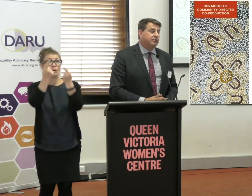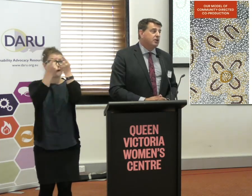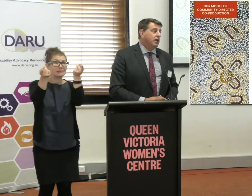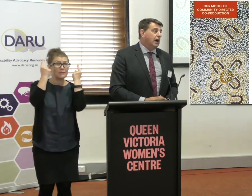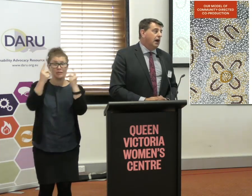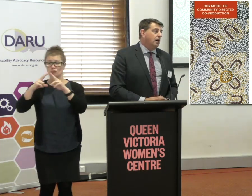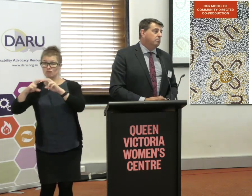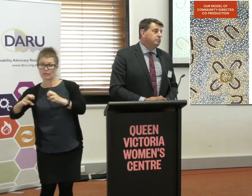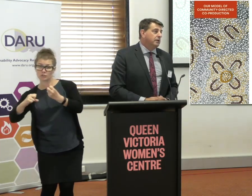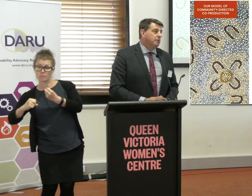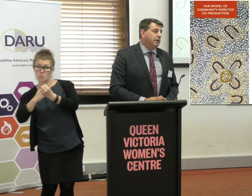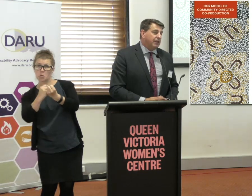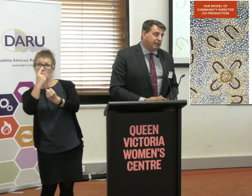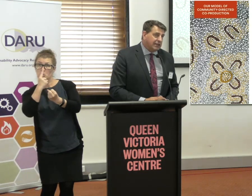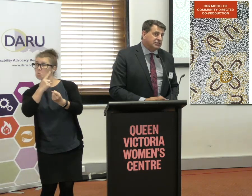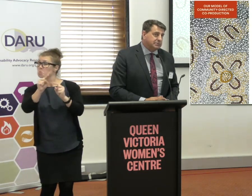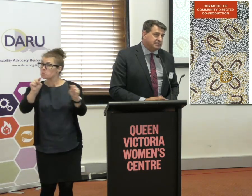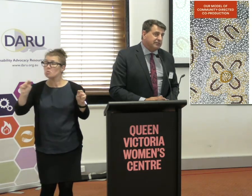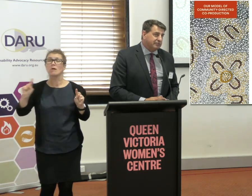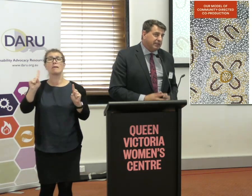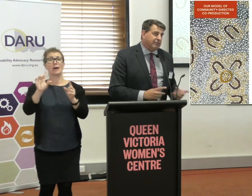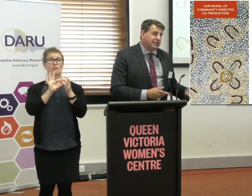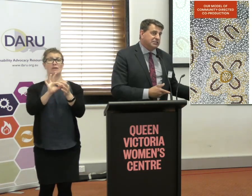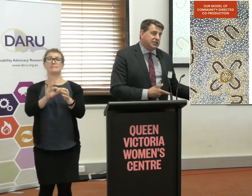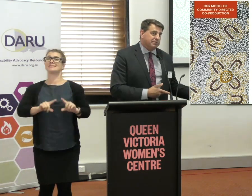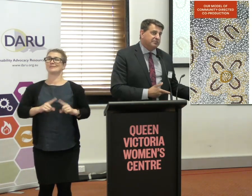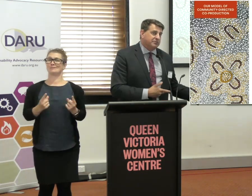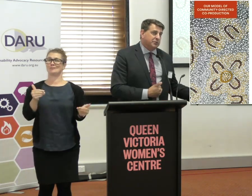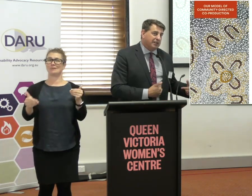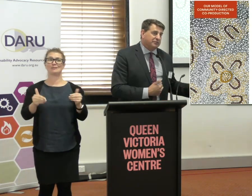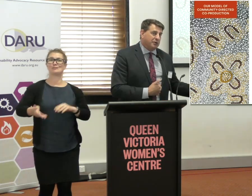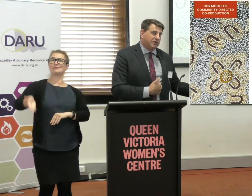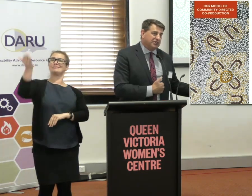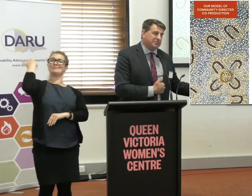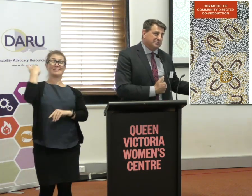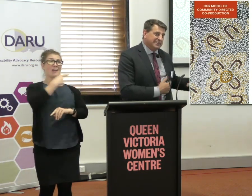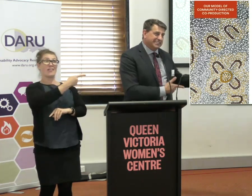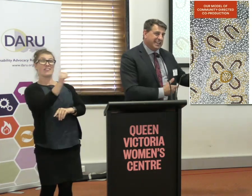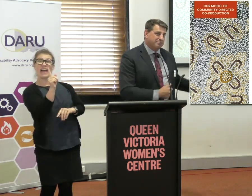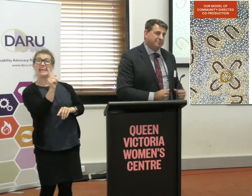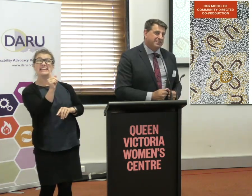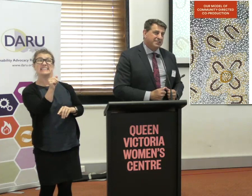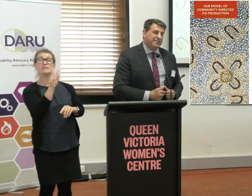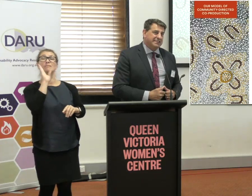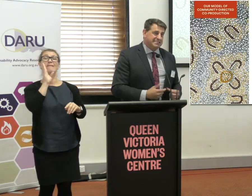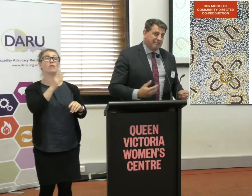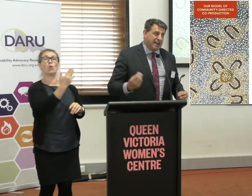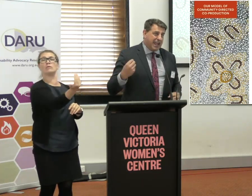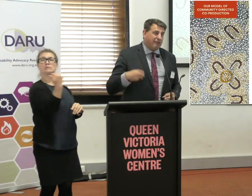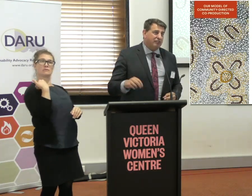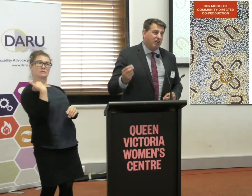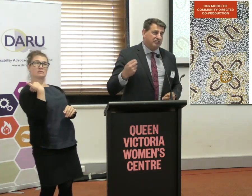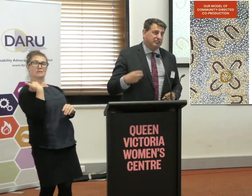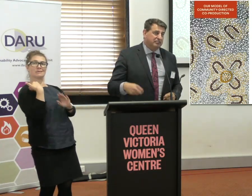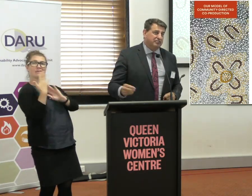supporters, but their relationship is different. Their relationship is to us what it used to be to them, is they're now